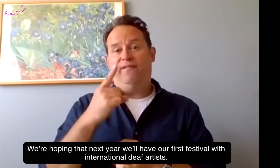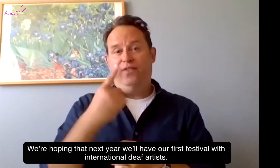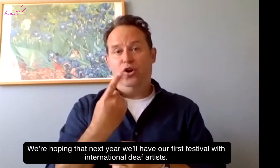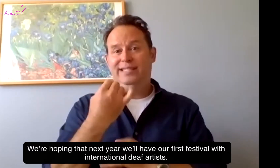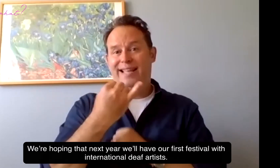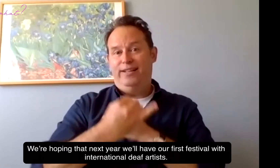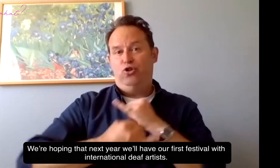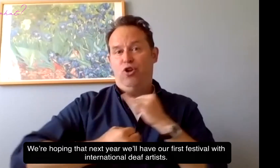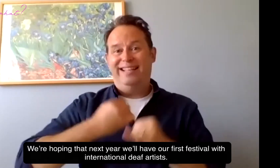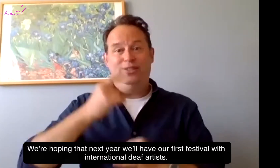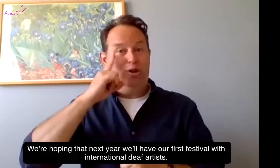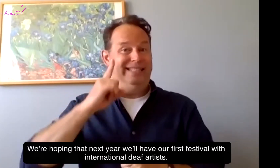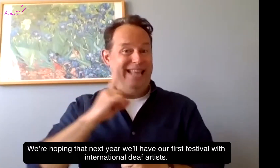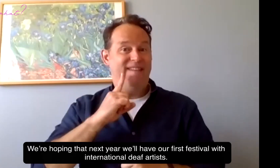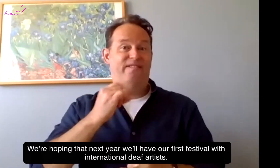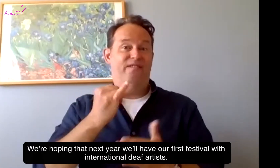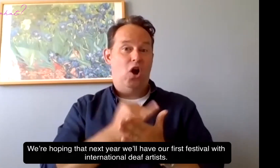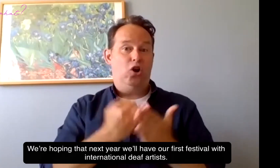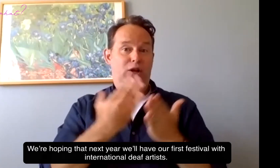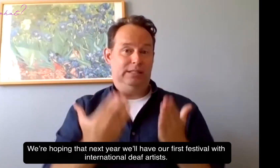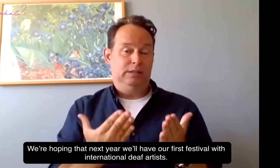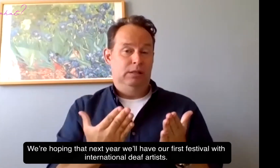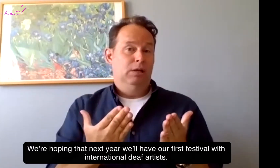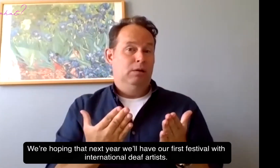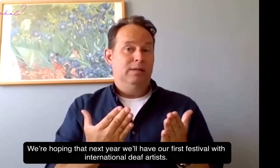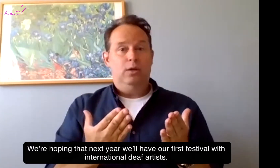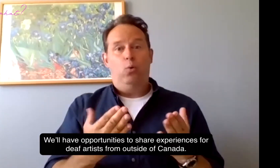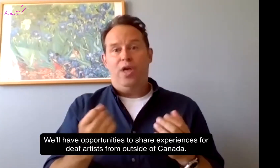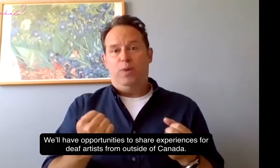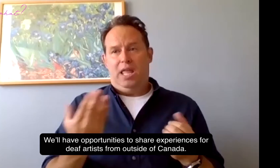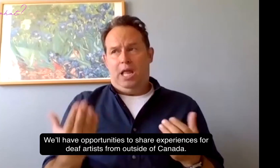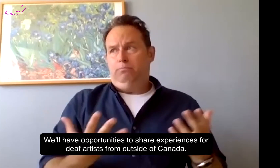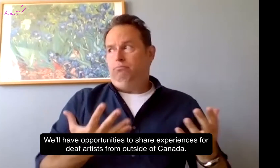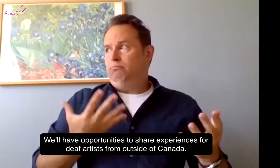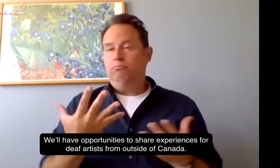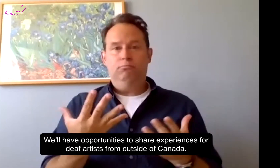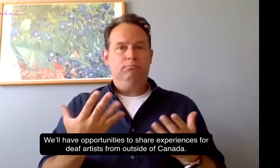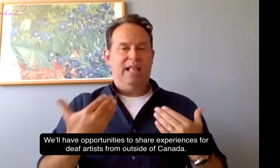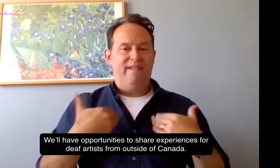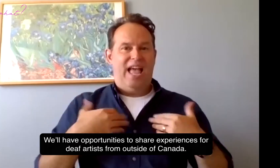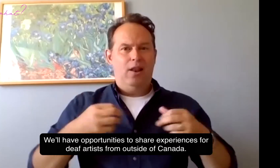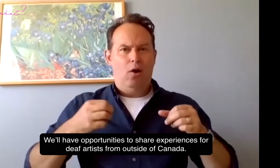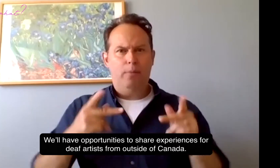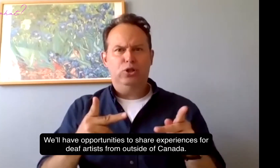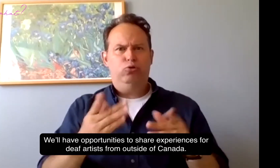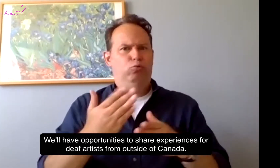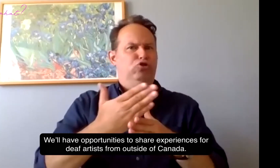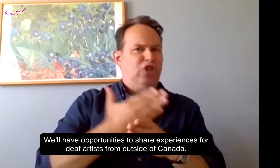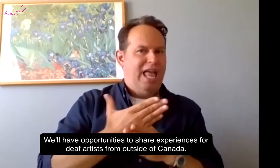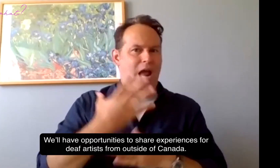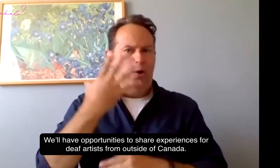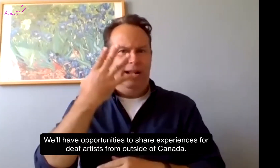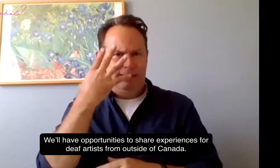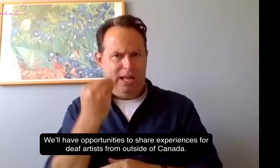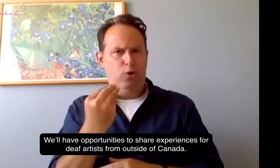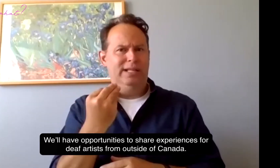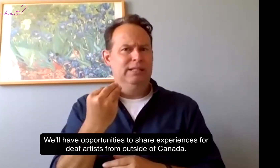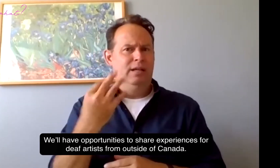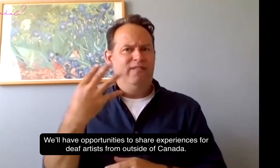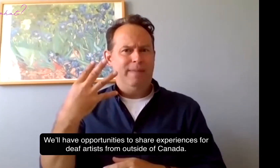have our first festival with international deaf artists. We'll have opportunities to share experiences for deaf artists from outside